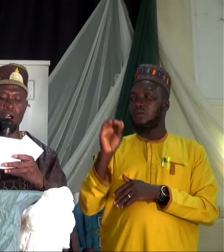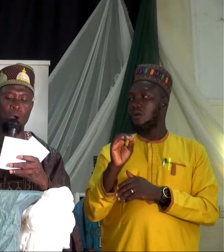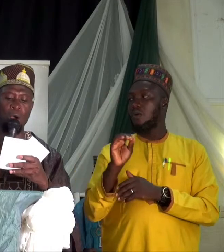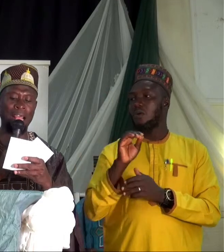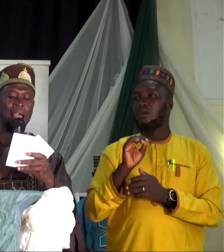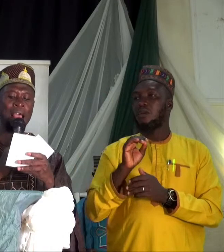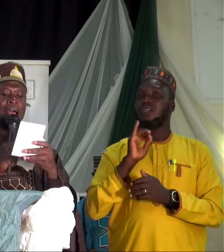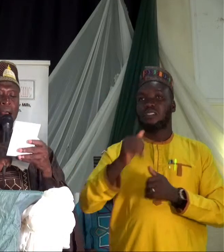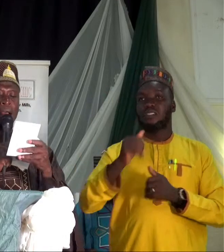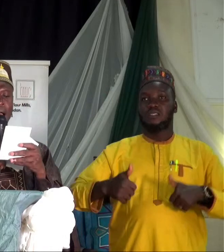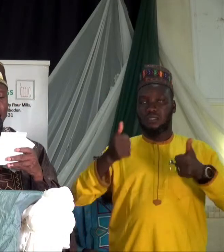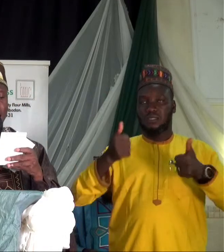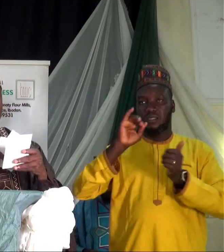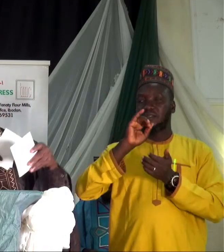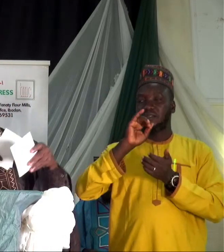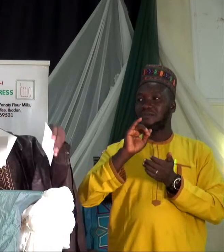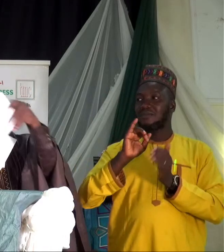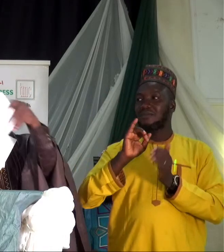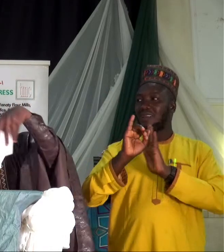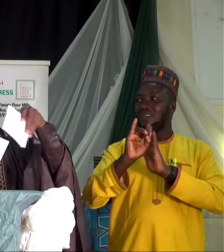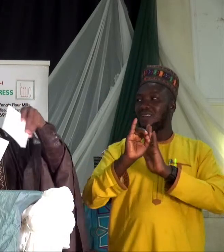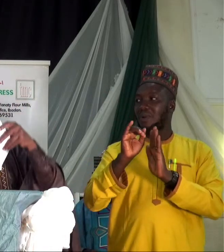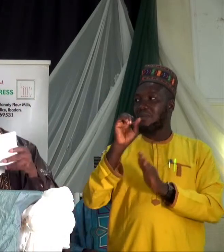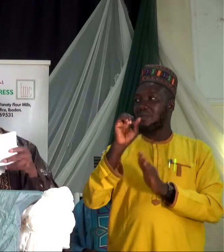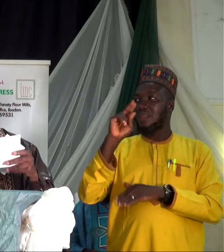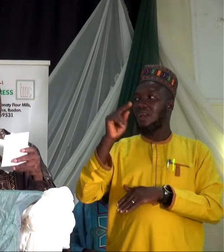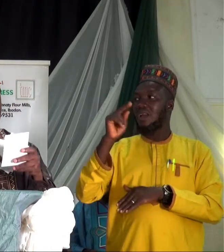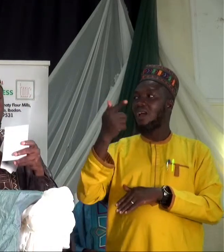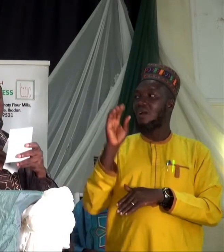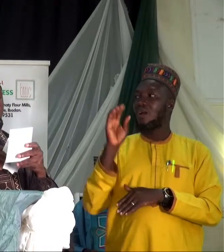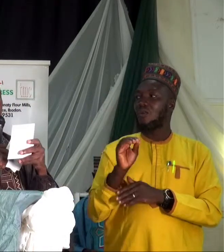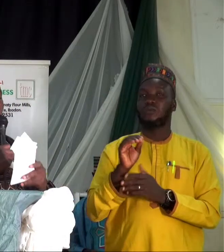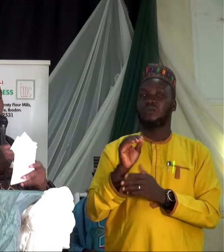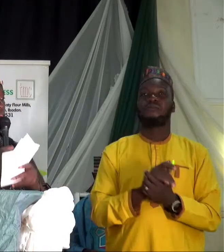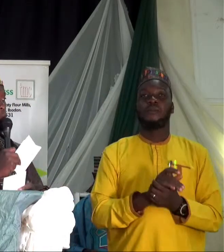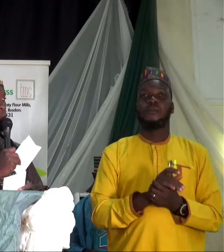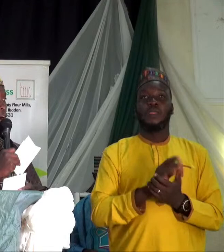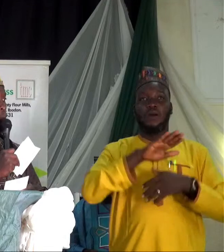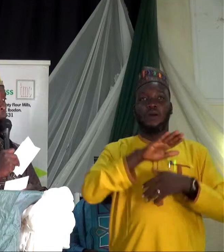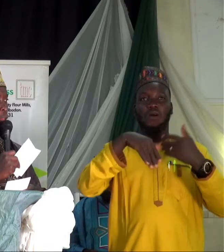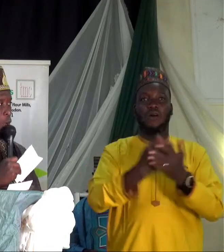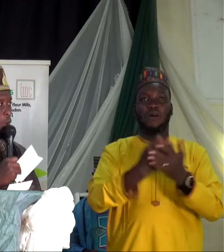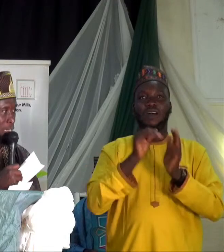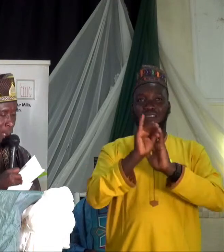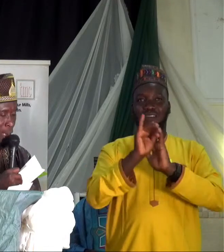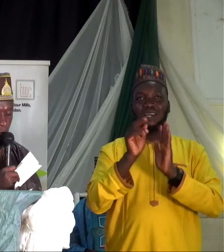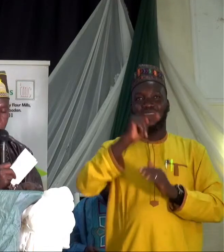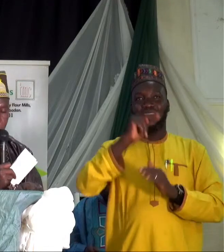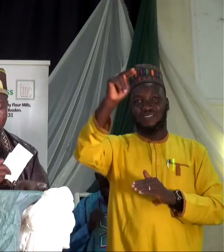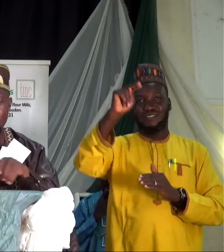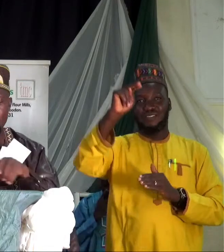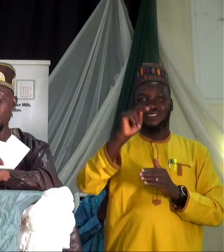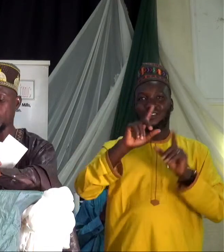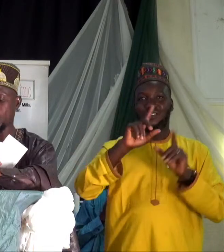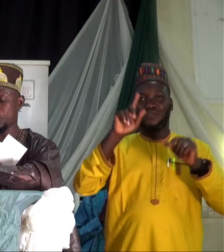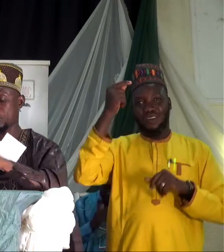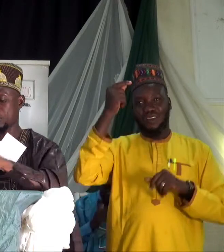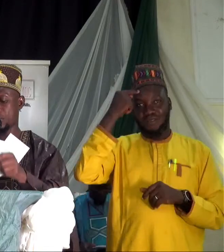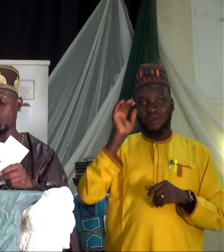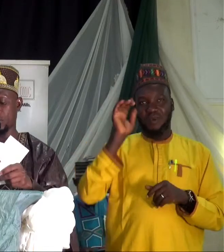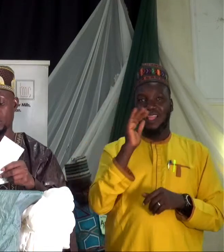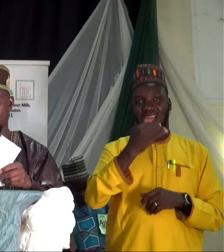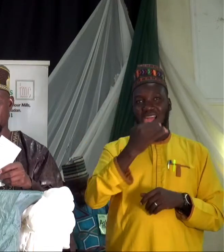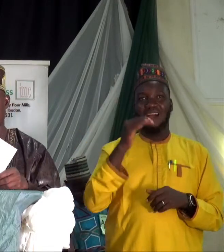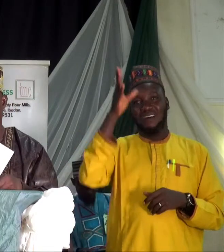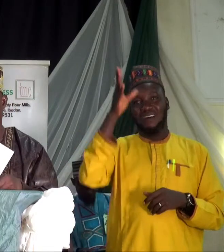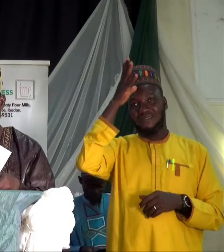Sangwa Imams and Alphas Fumbo Ibadan not local government Our mother on the female side